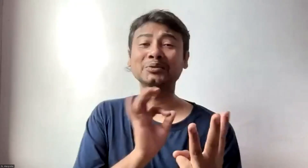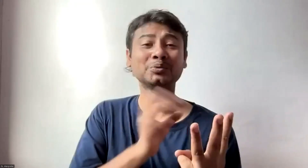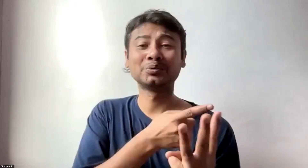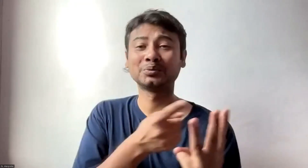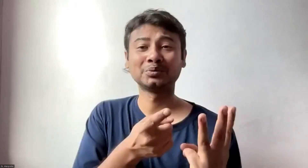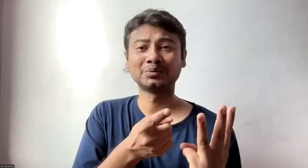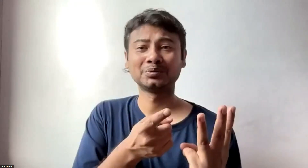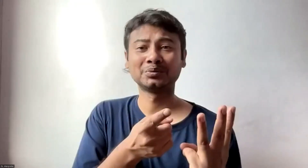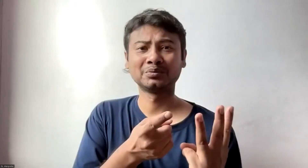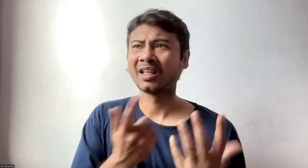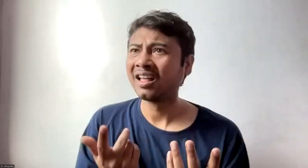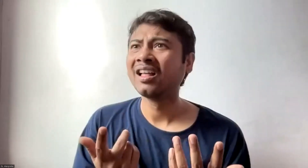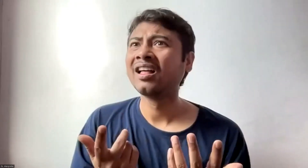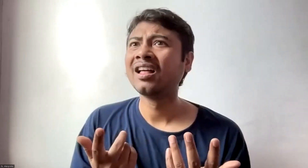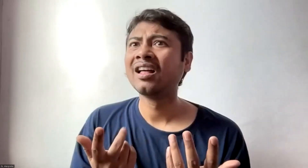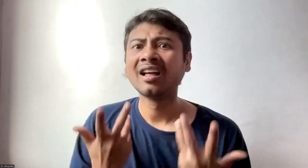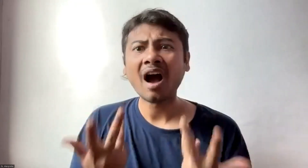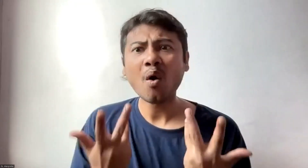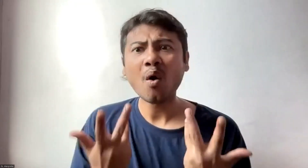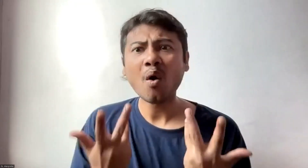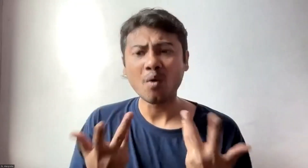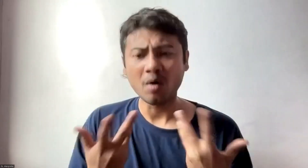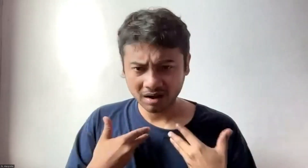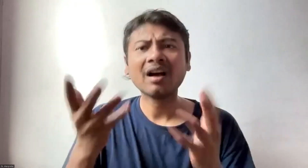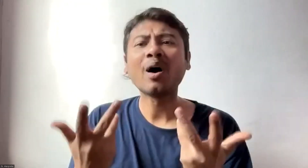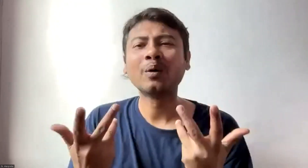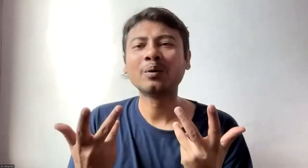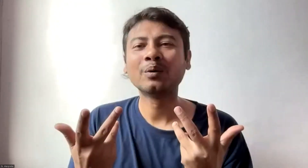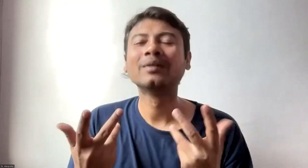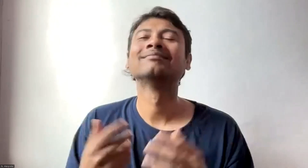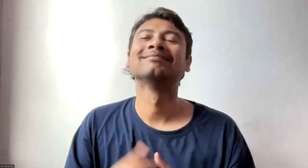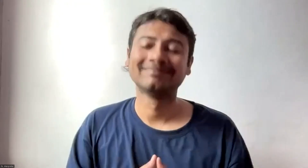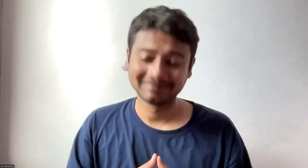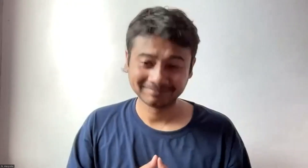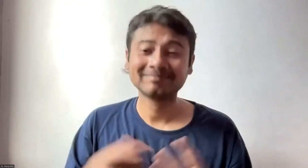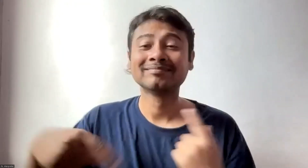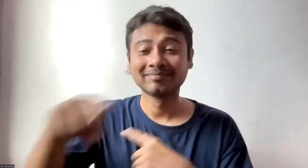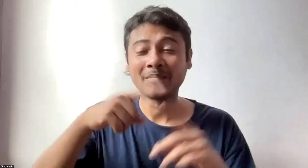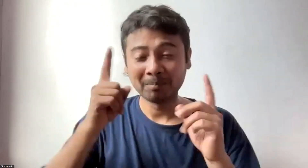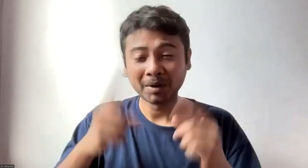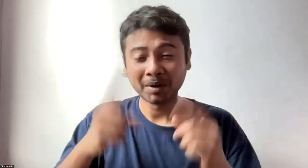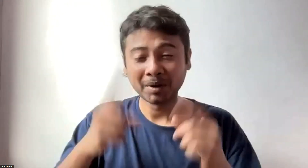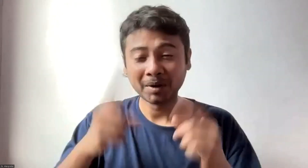So for that, we need to work and move out from these three modes.